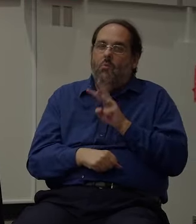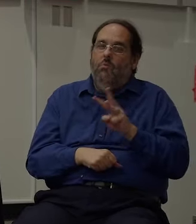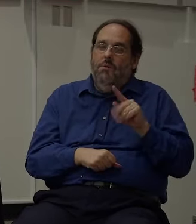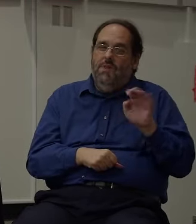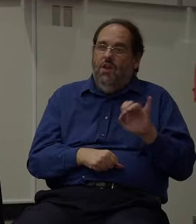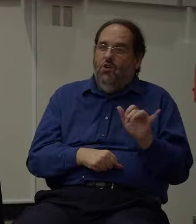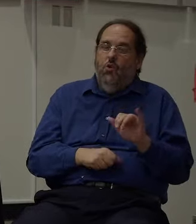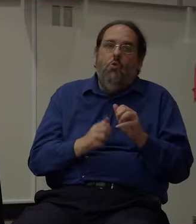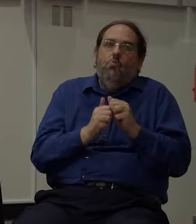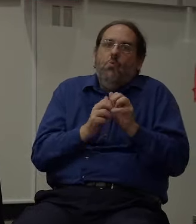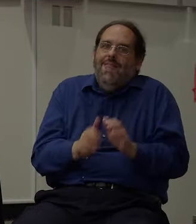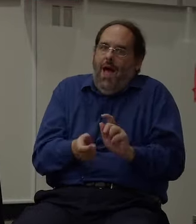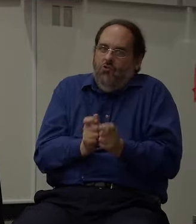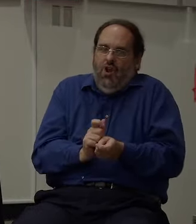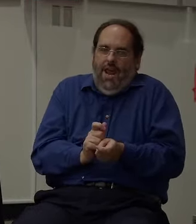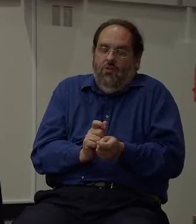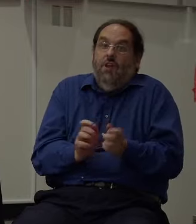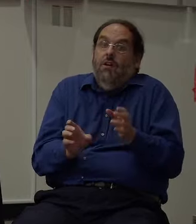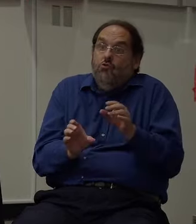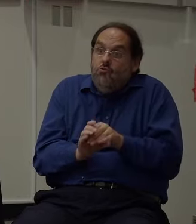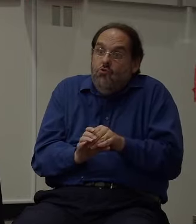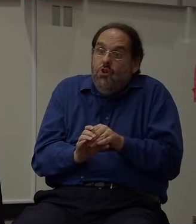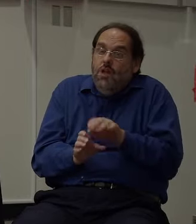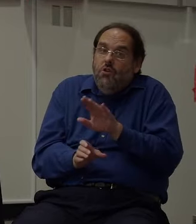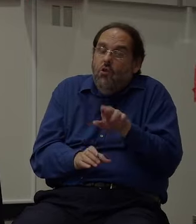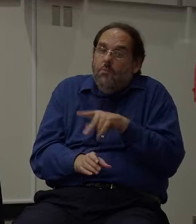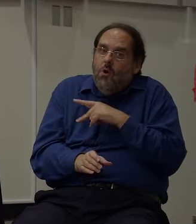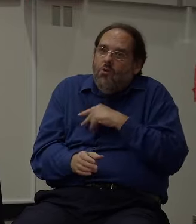website without change, including any